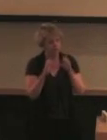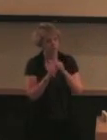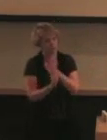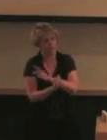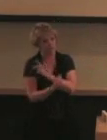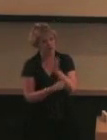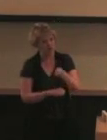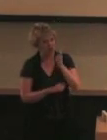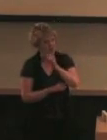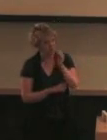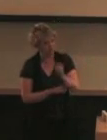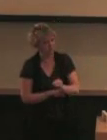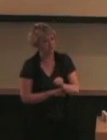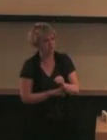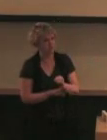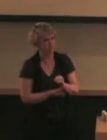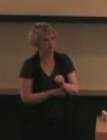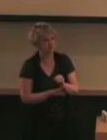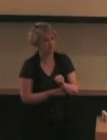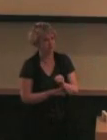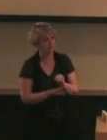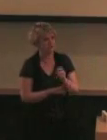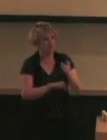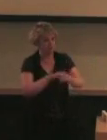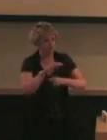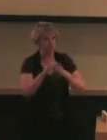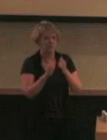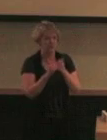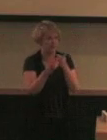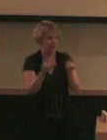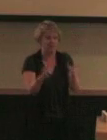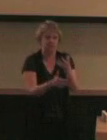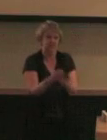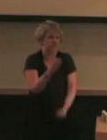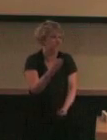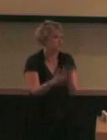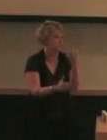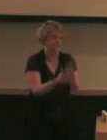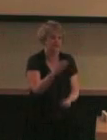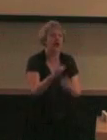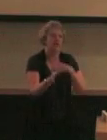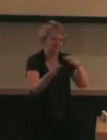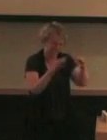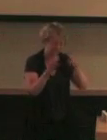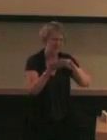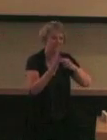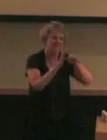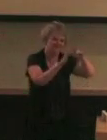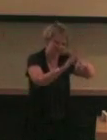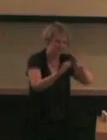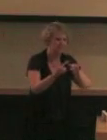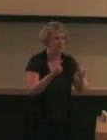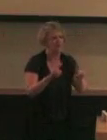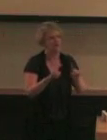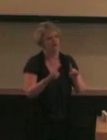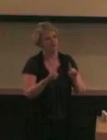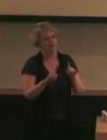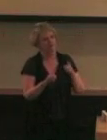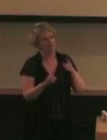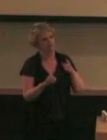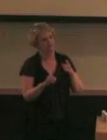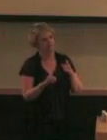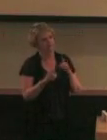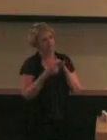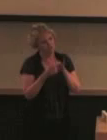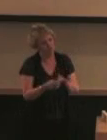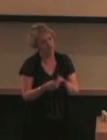high percentage of our patients that come into us with language disfluency. Again, I will explain what that means, but it's based upon